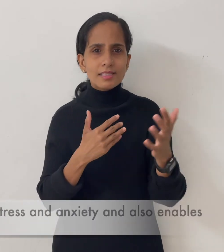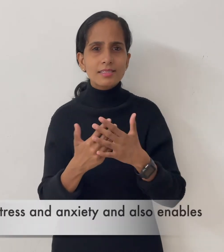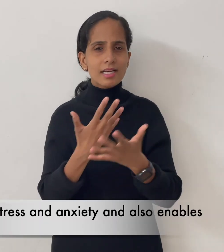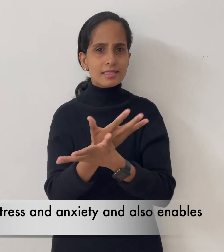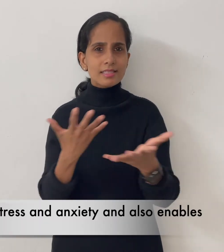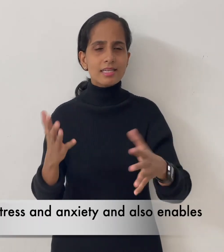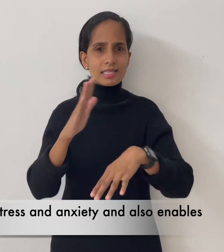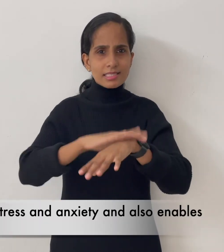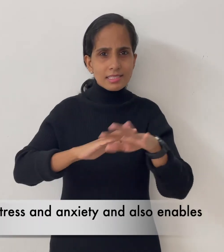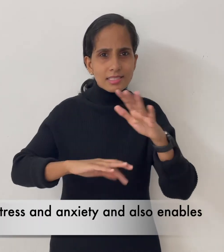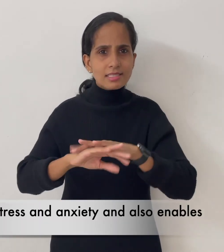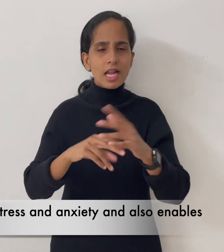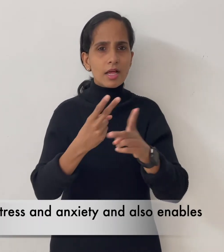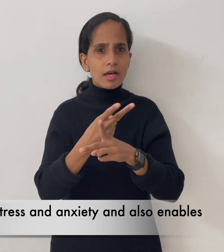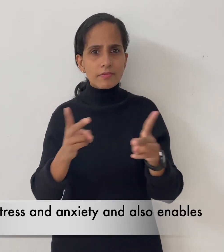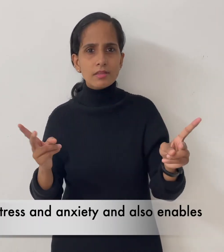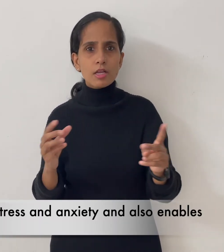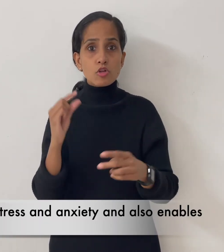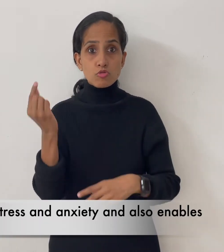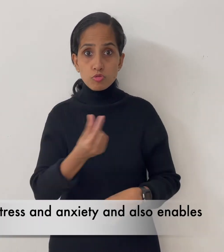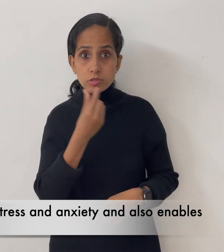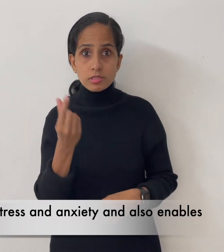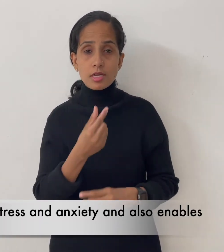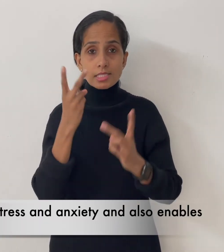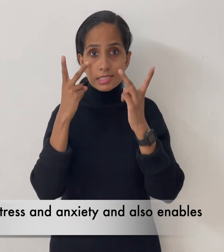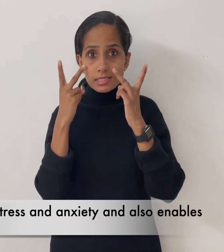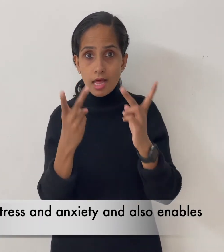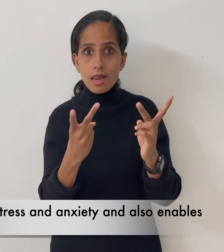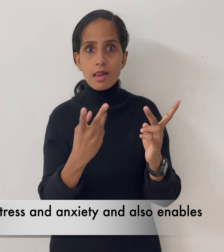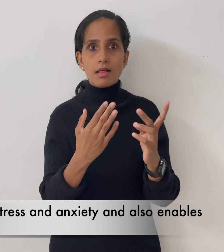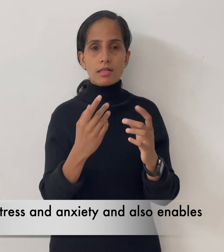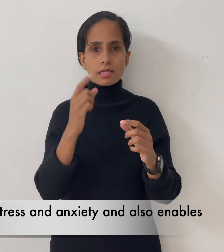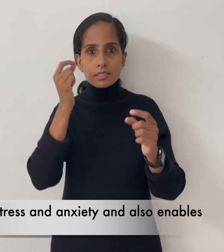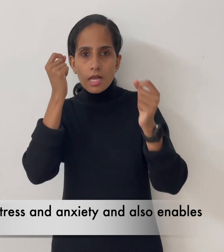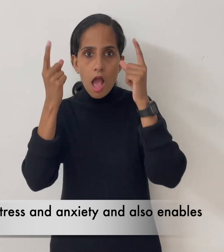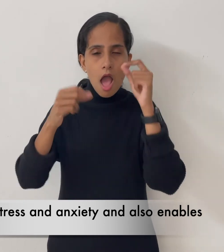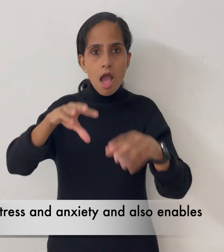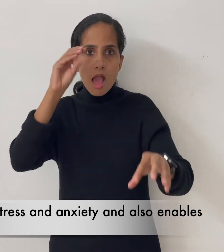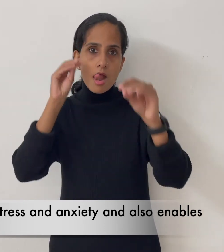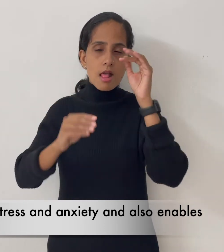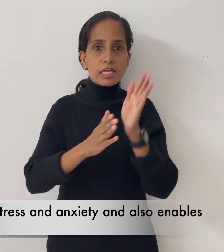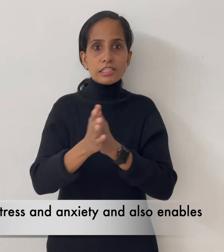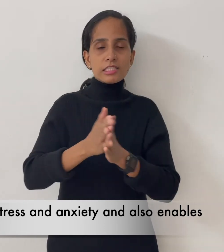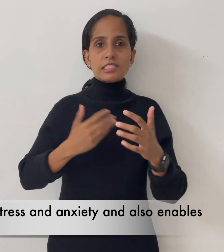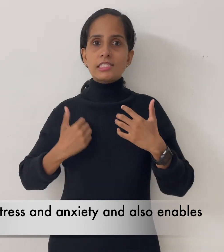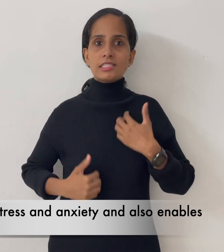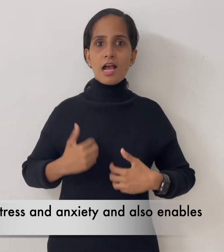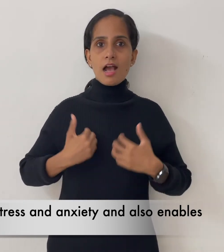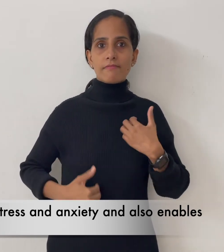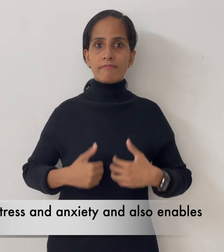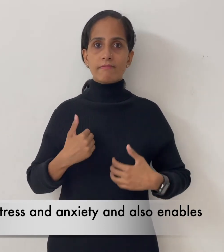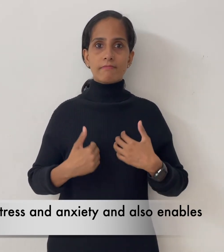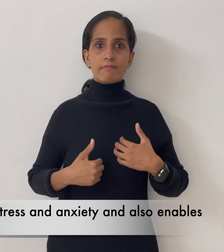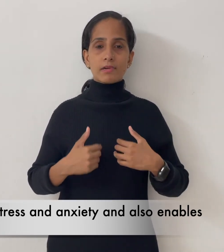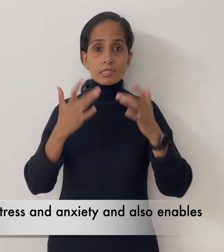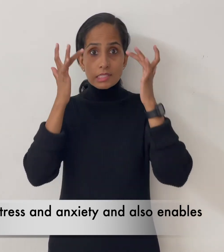helps to reduce stress and anxiety and enables